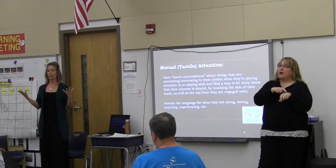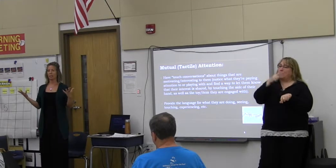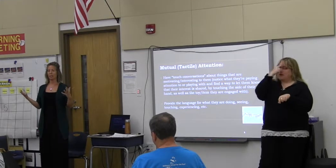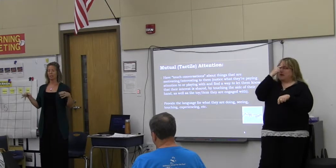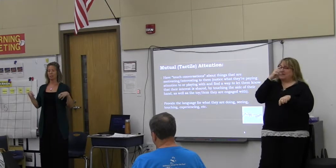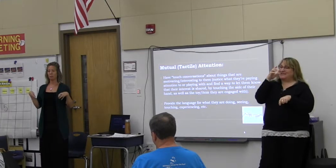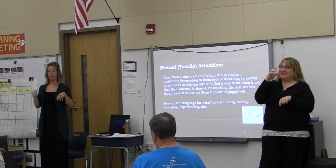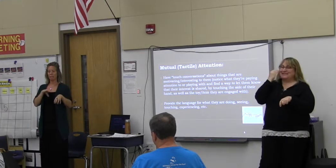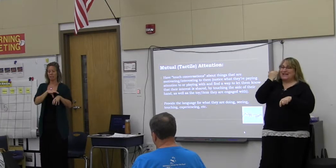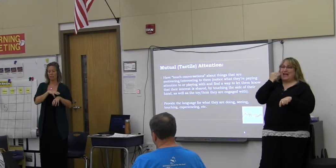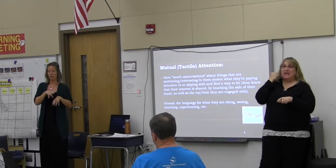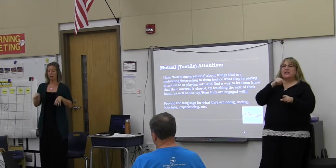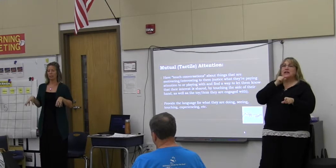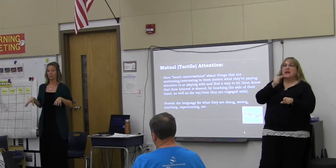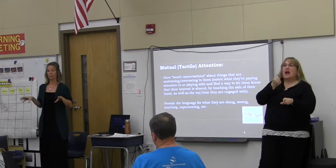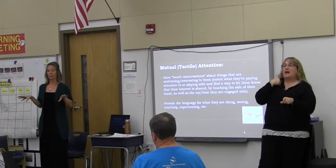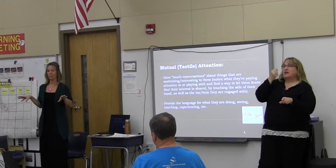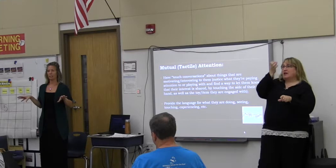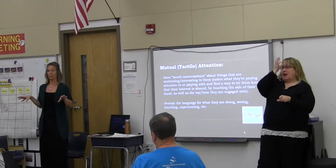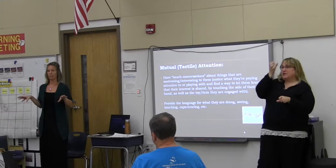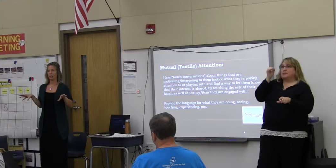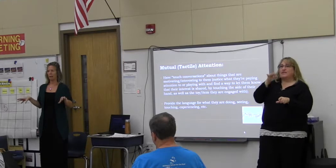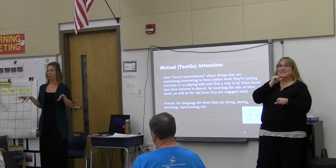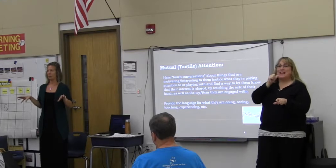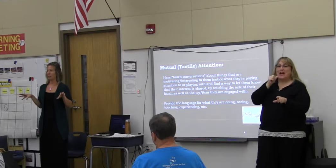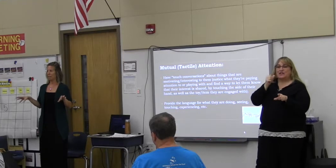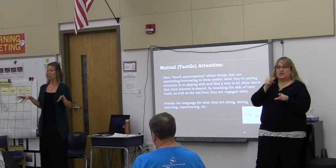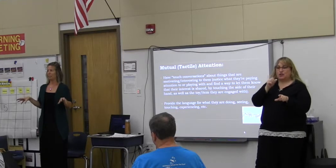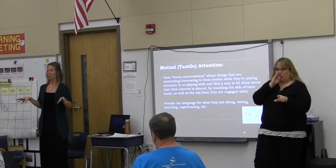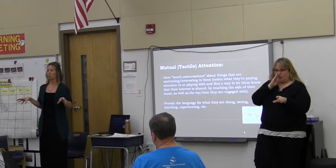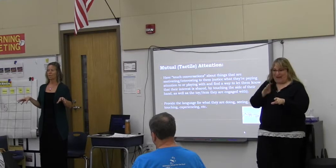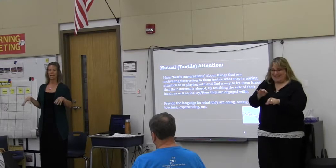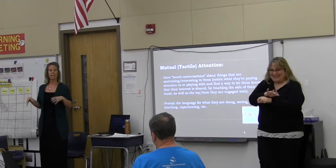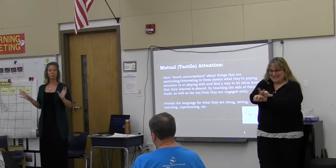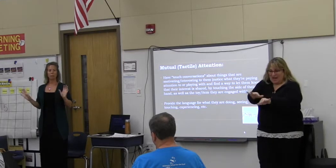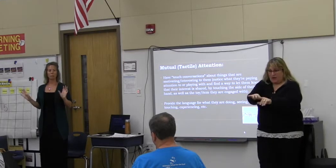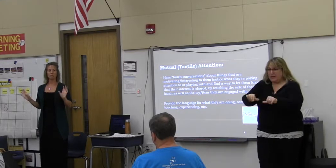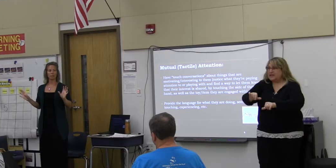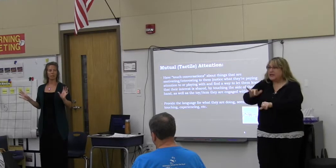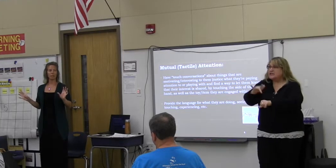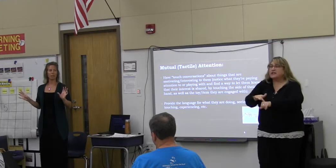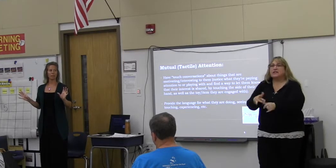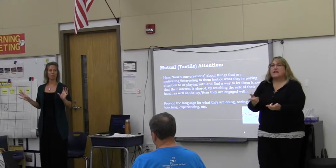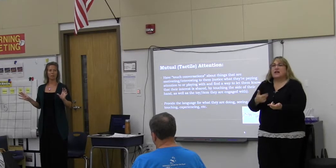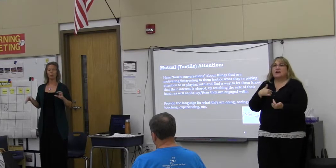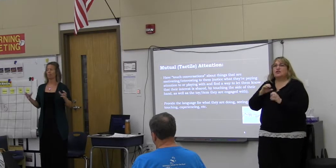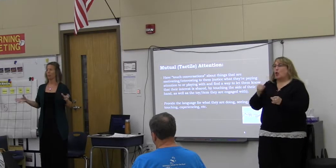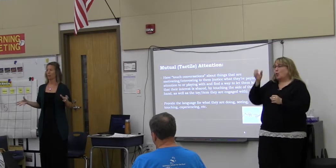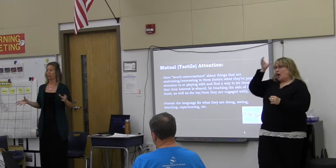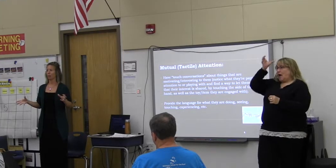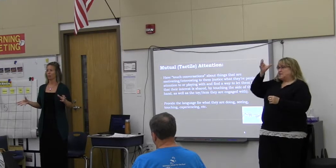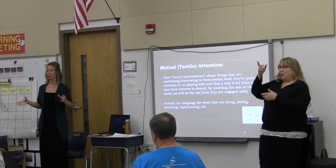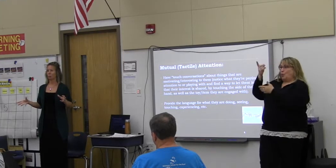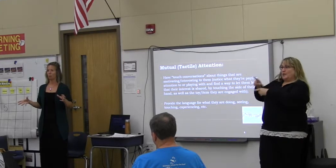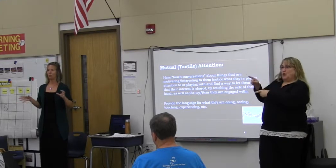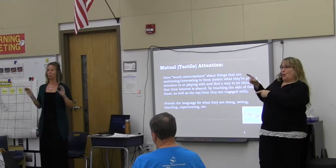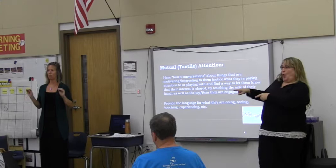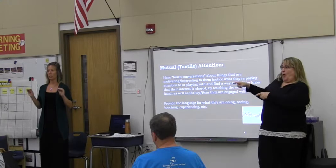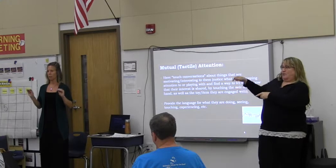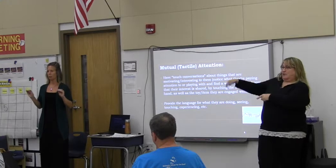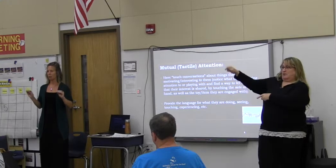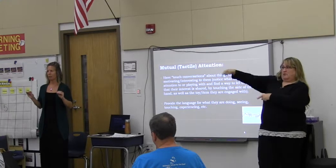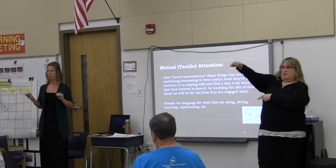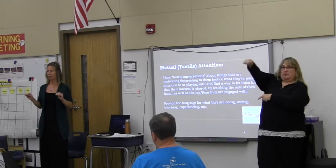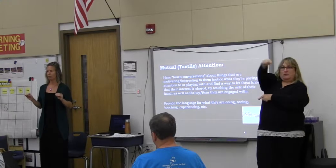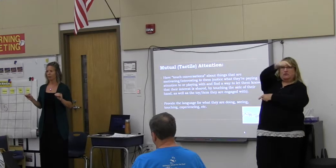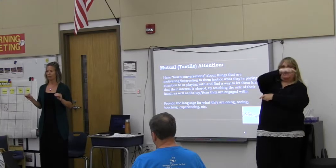have a concept. If something isn't directly in his area that he can touch, he probably doesn't have a concept of what's going on around him. So